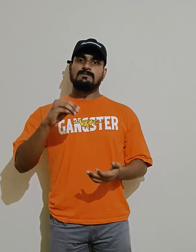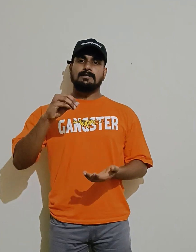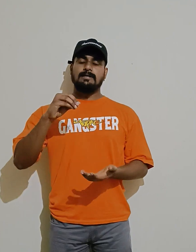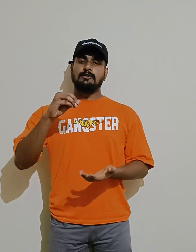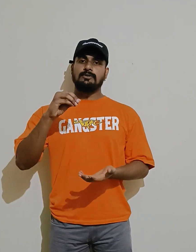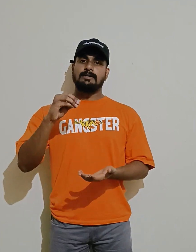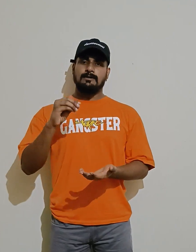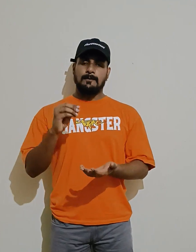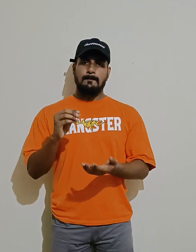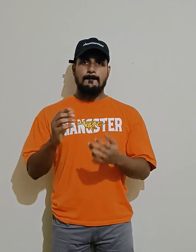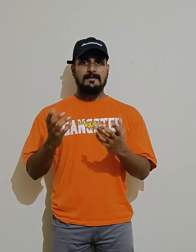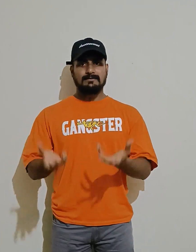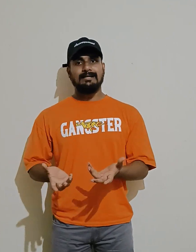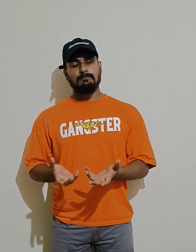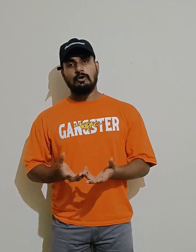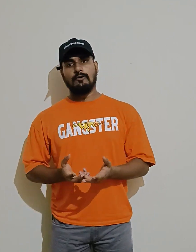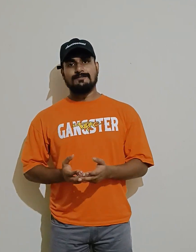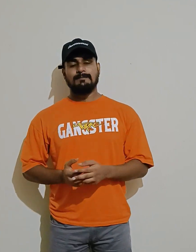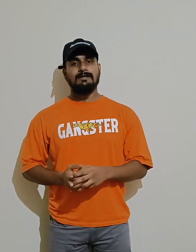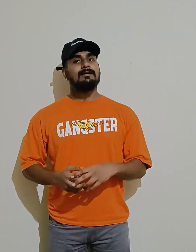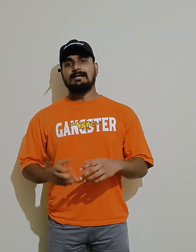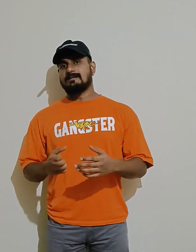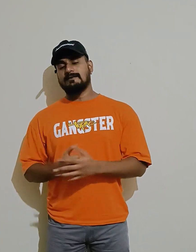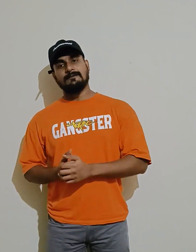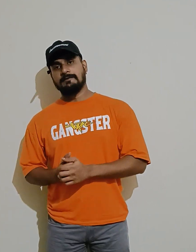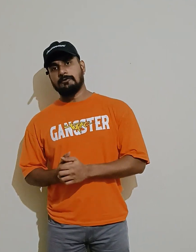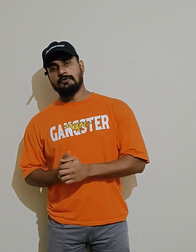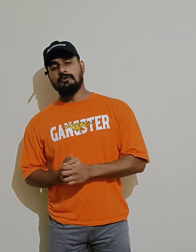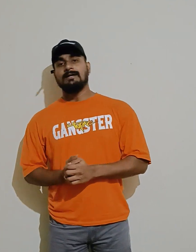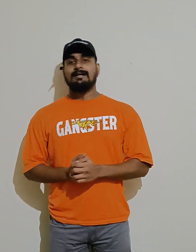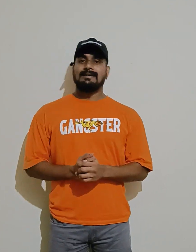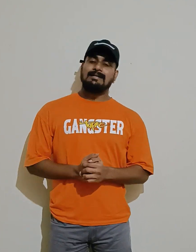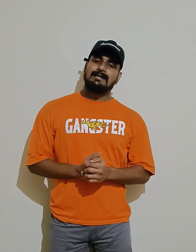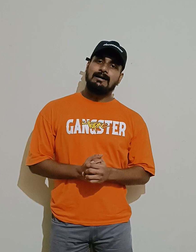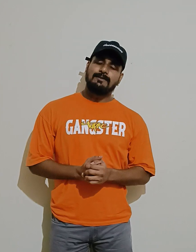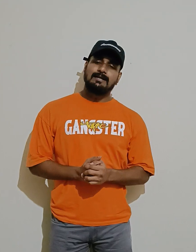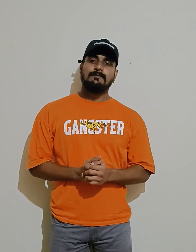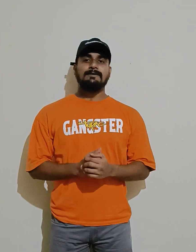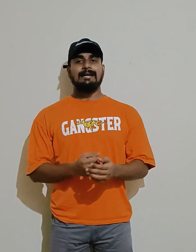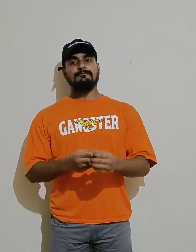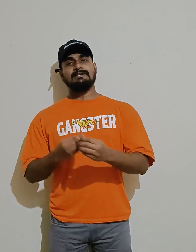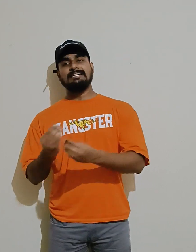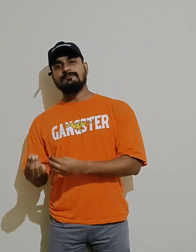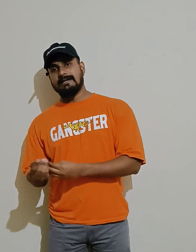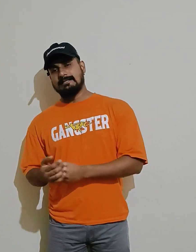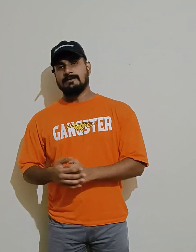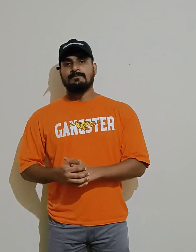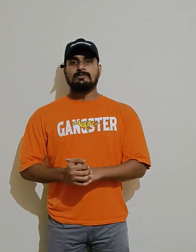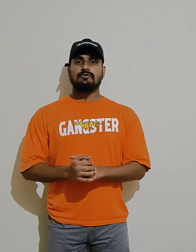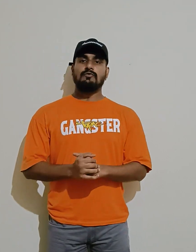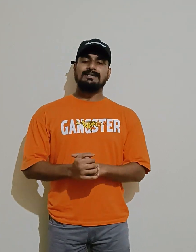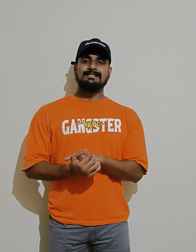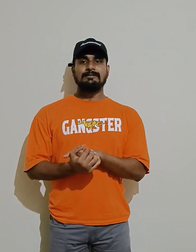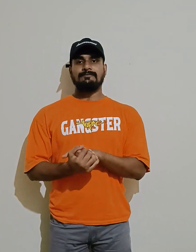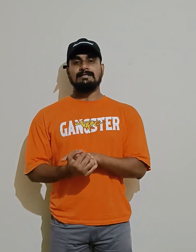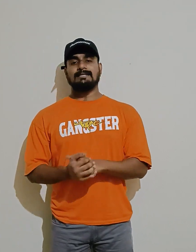comes into the that block of statement, otherwise it will not go. And after that we have if else. So what is if else?